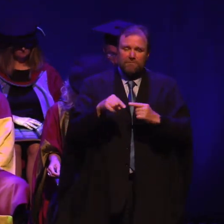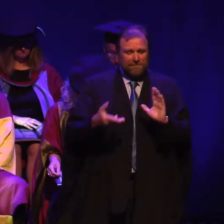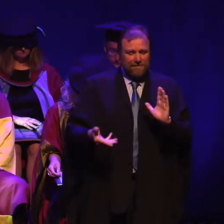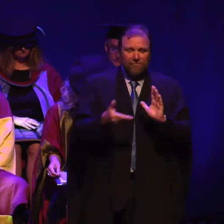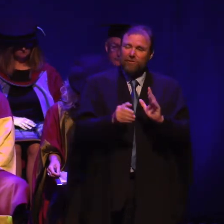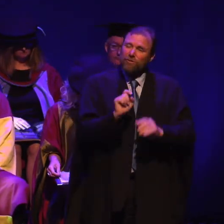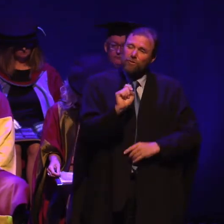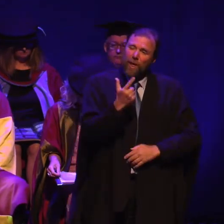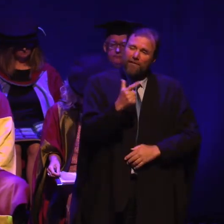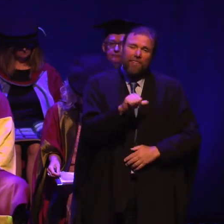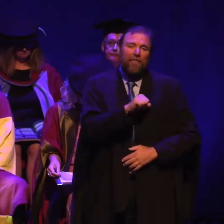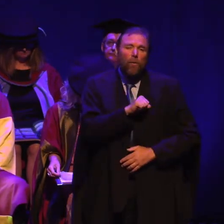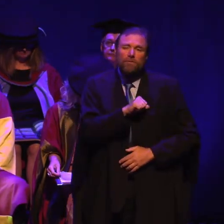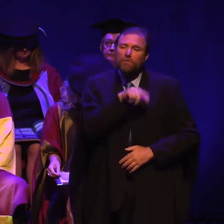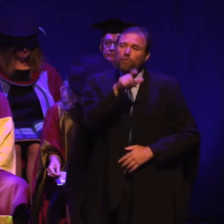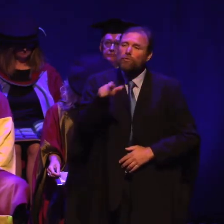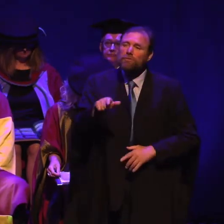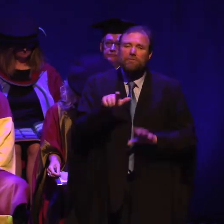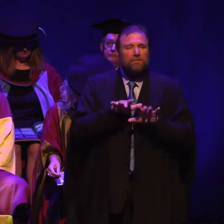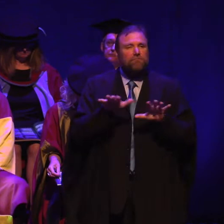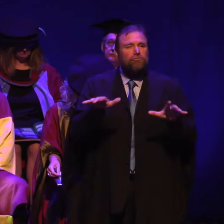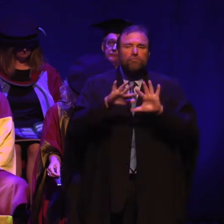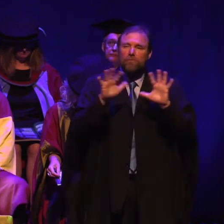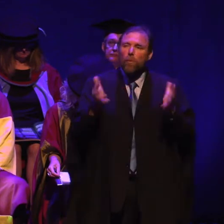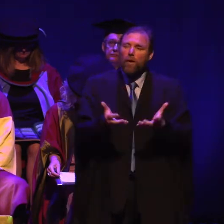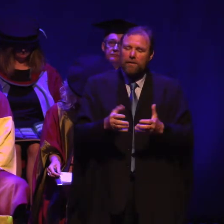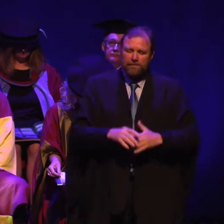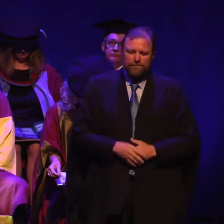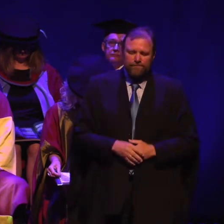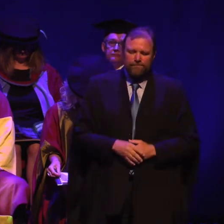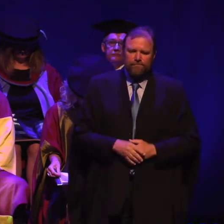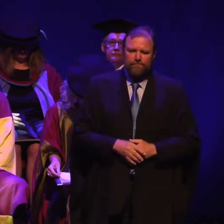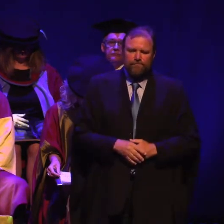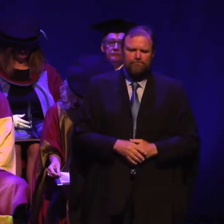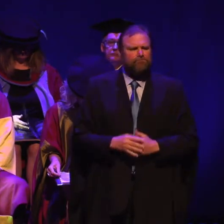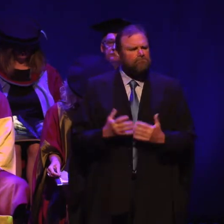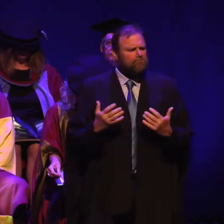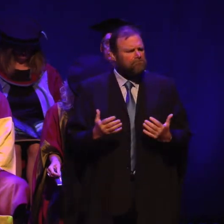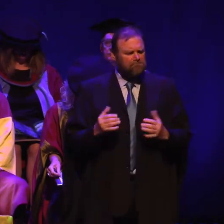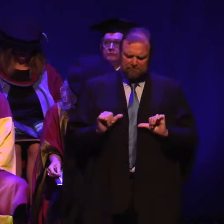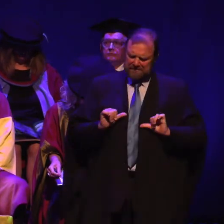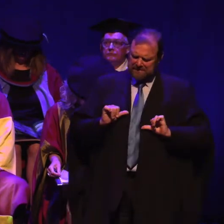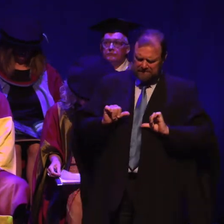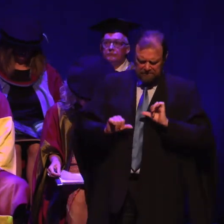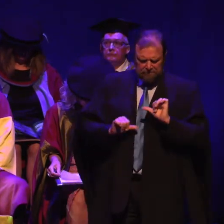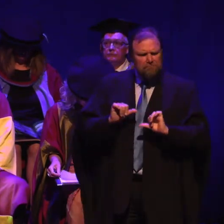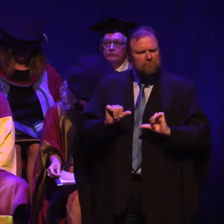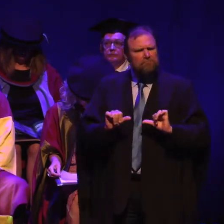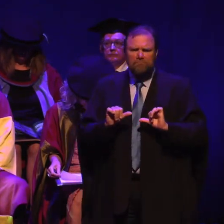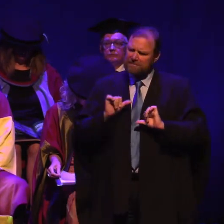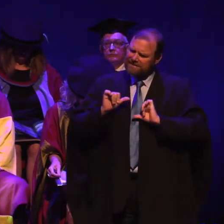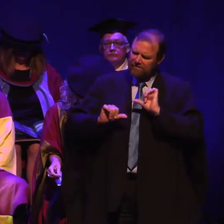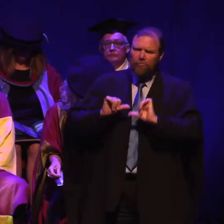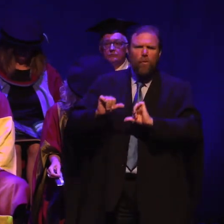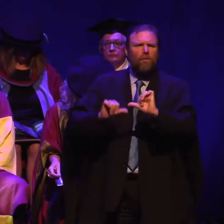students. And this is a ceremonial occasion. It's evolved over your university's